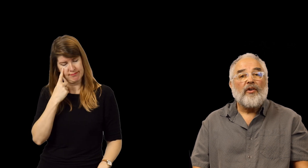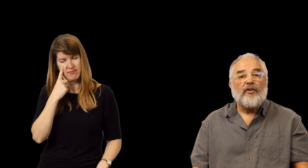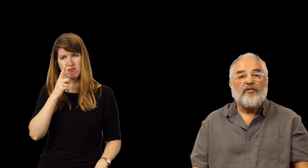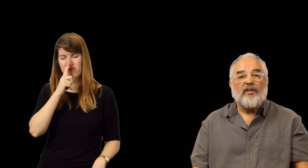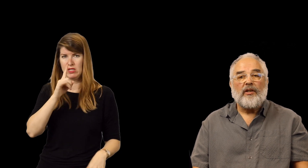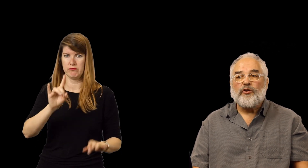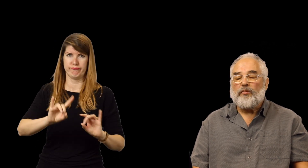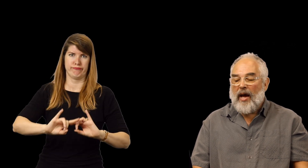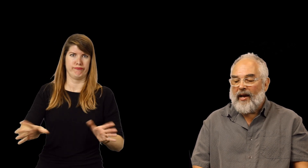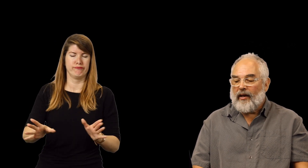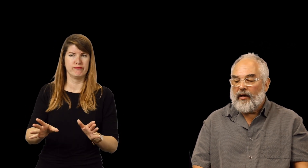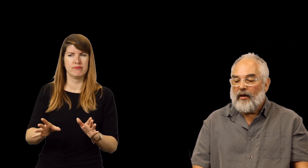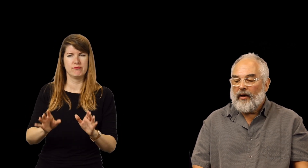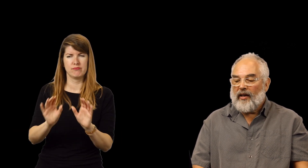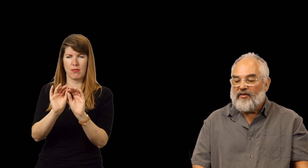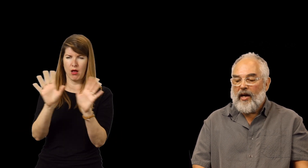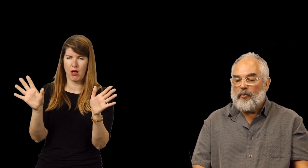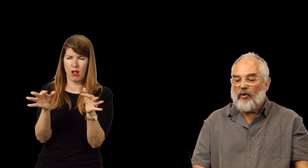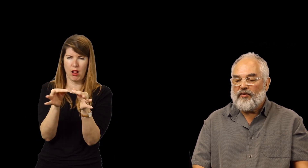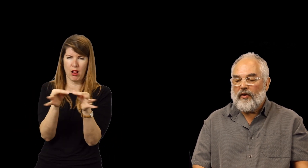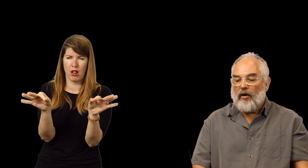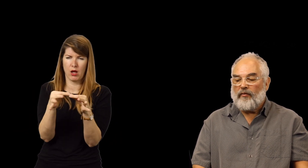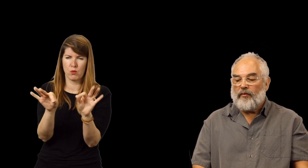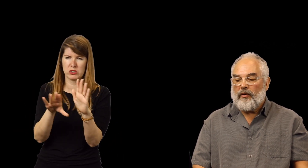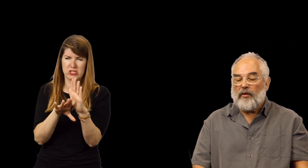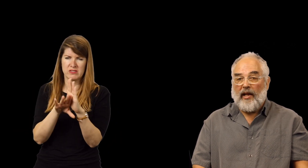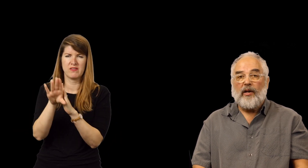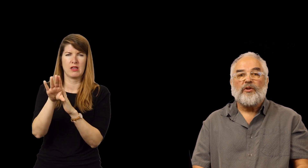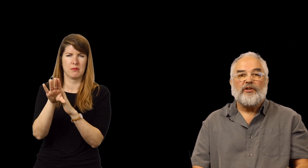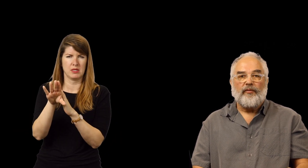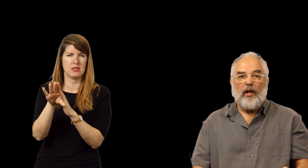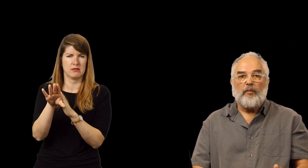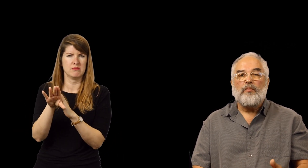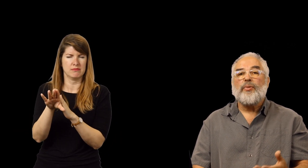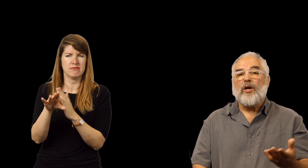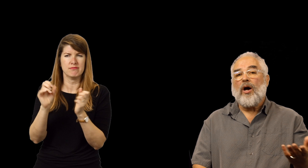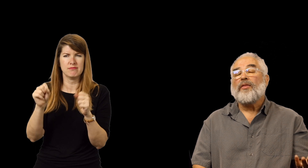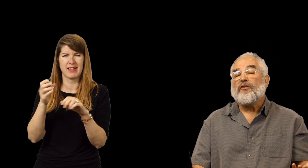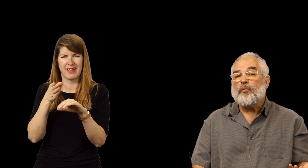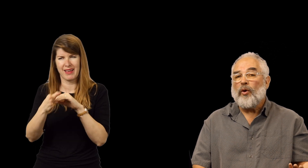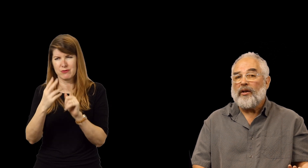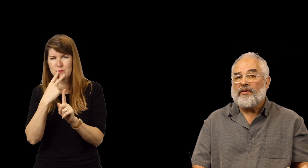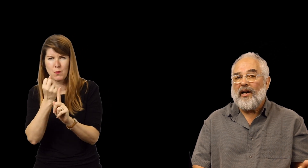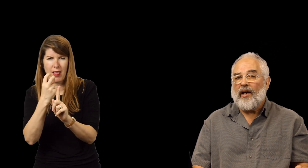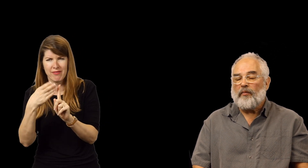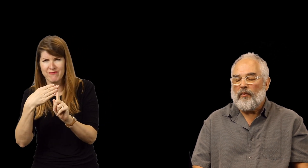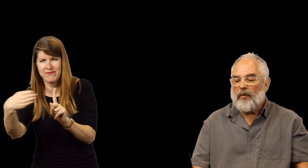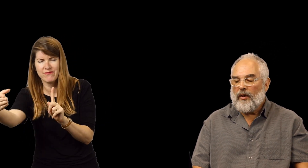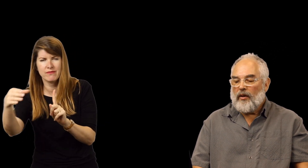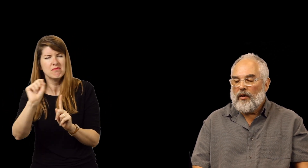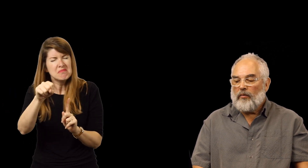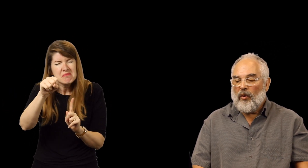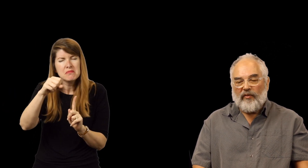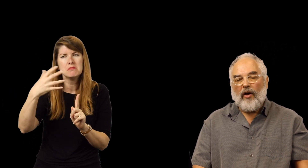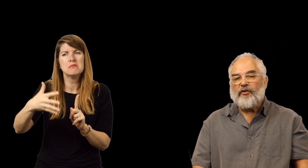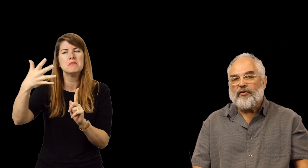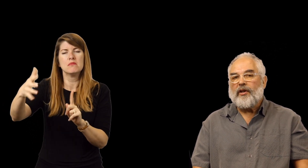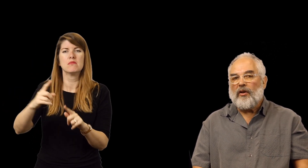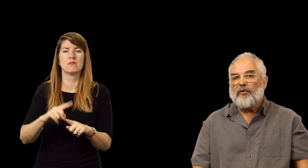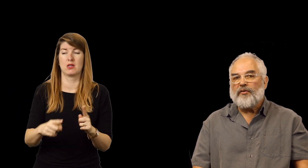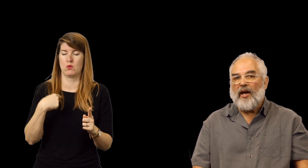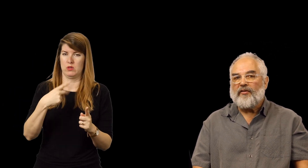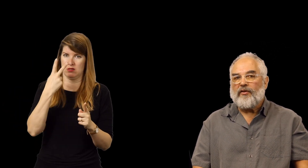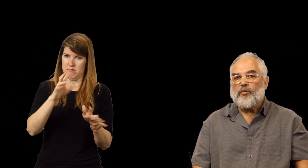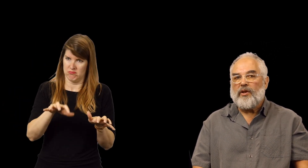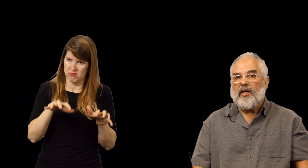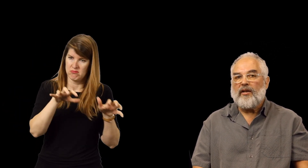Some of us have seen dramatic examples of language development beyond this point in time, but we've also seen